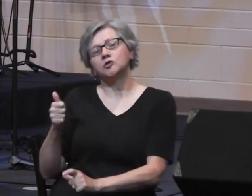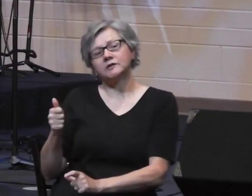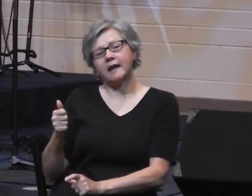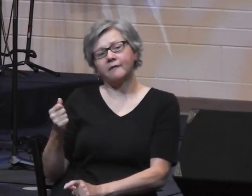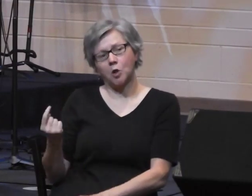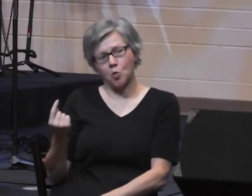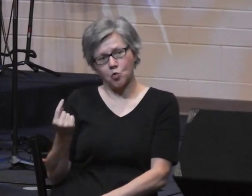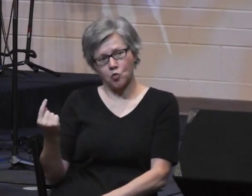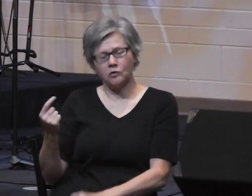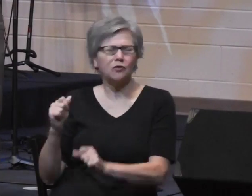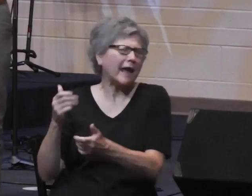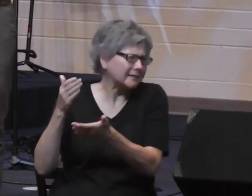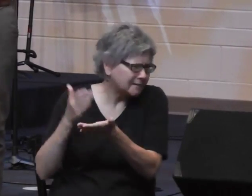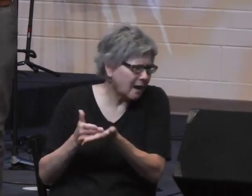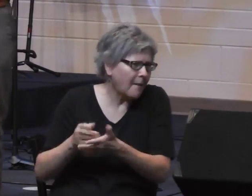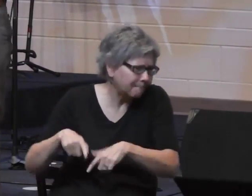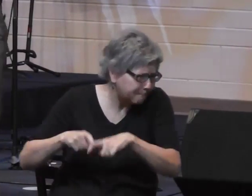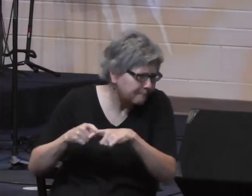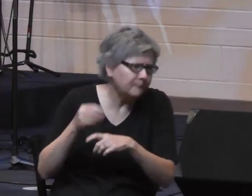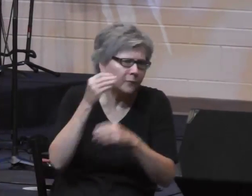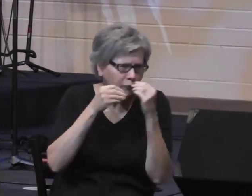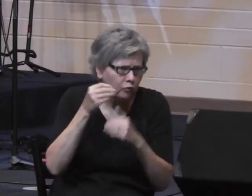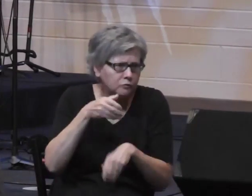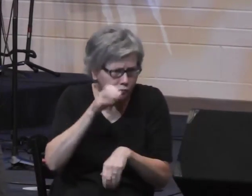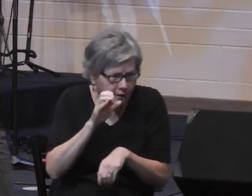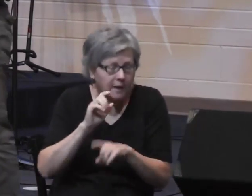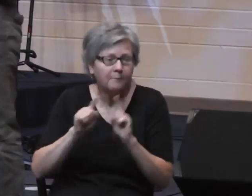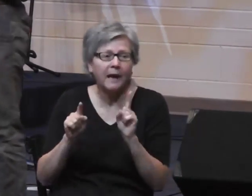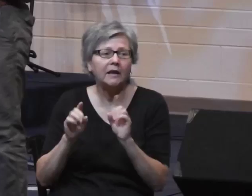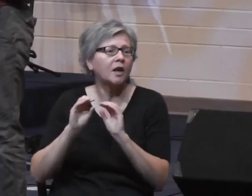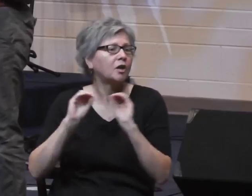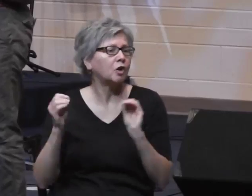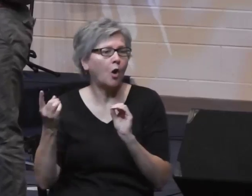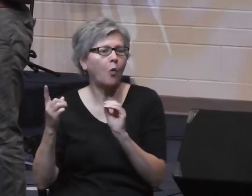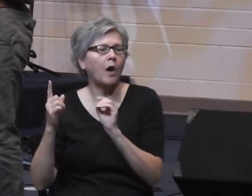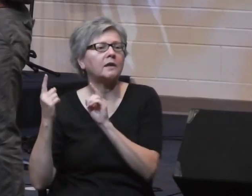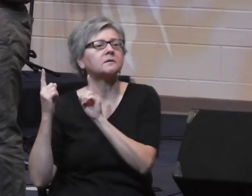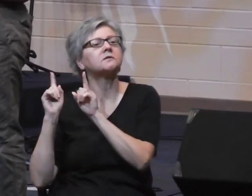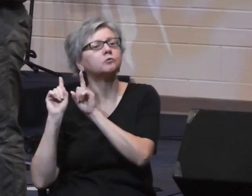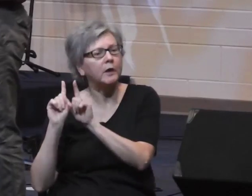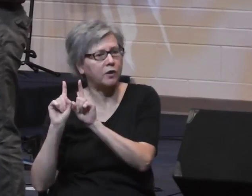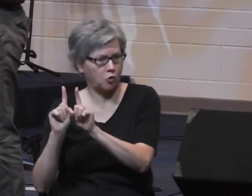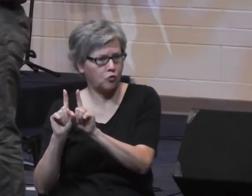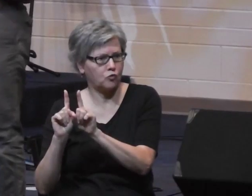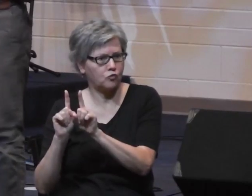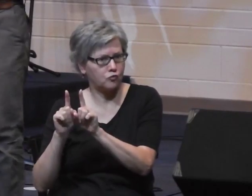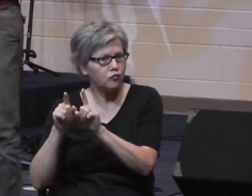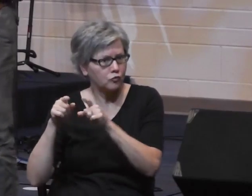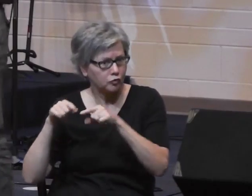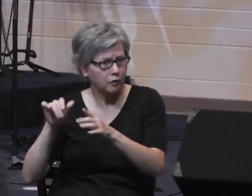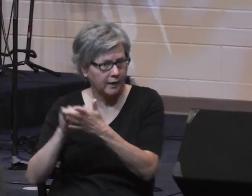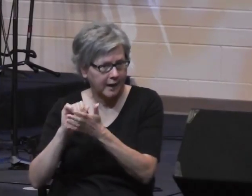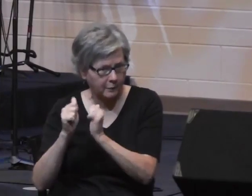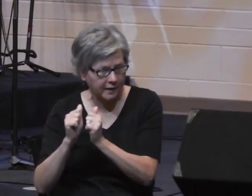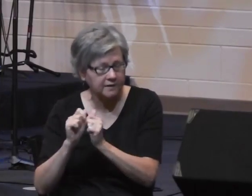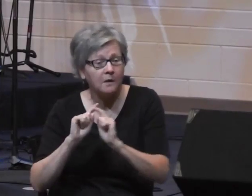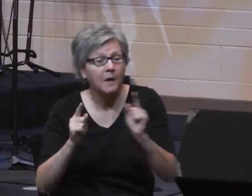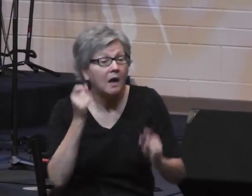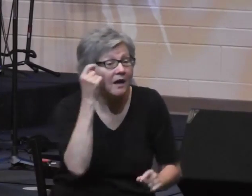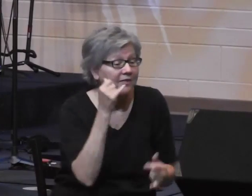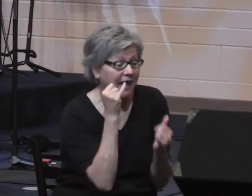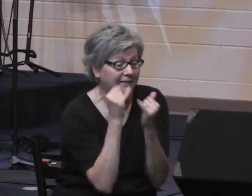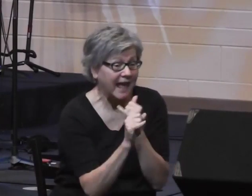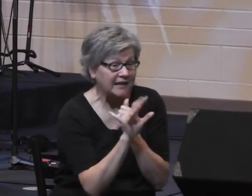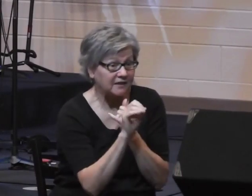You can stop and get water and food a few times, but you're not allowed to have anybody with you on the actual race course. But for the